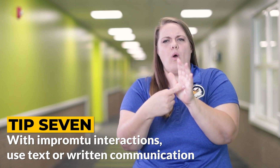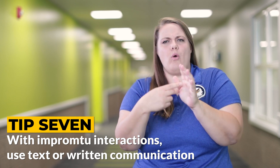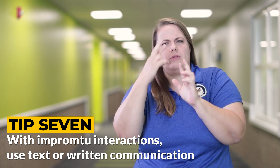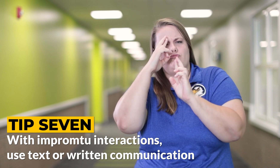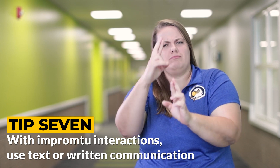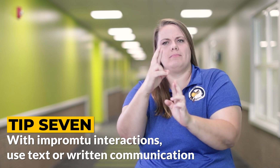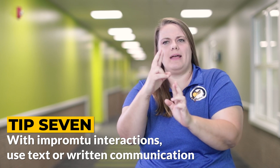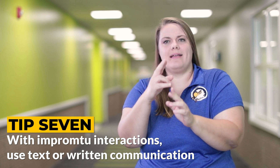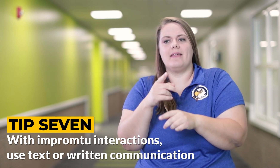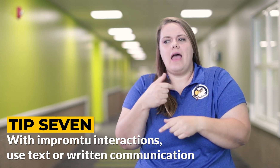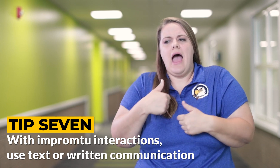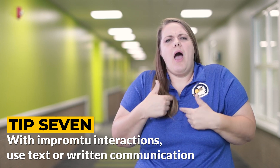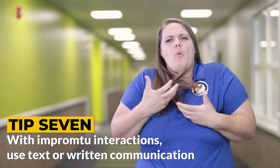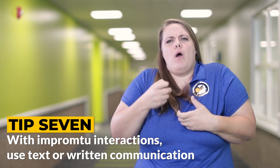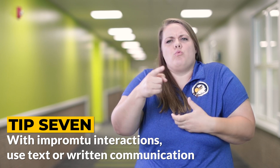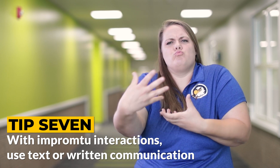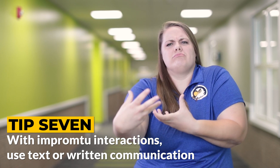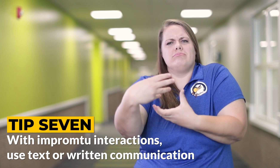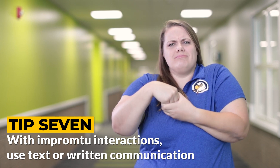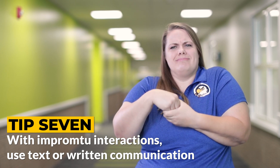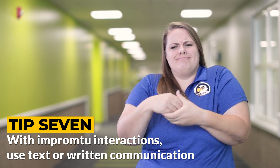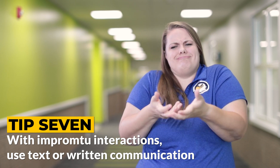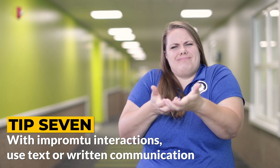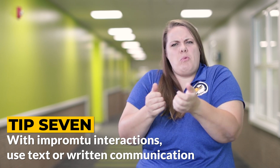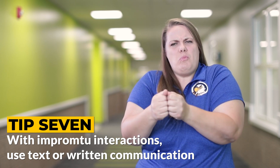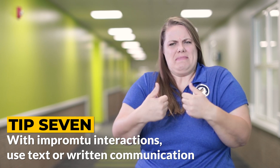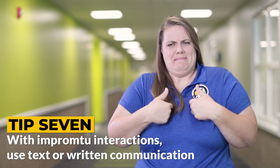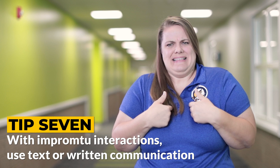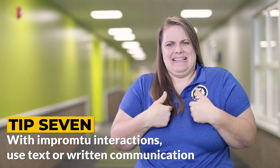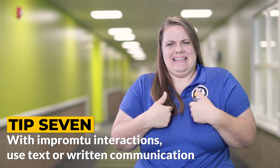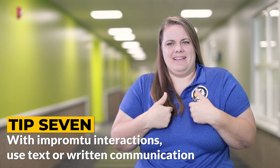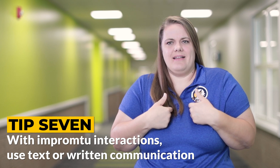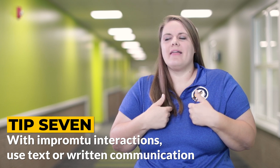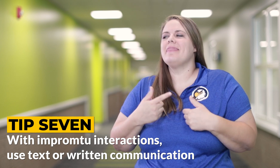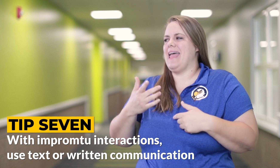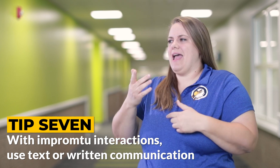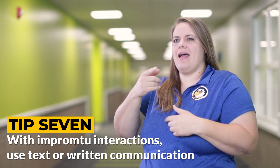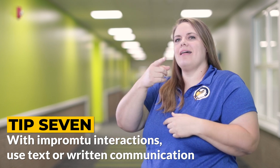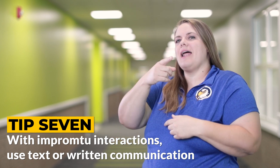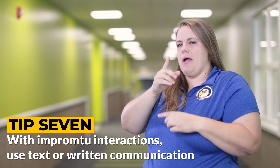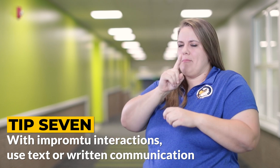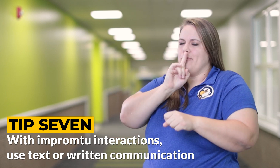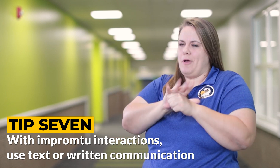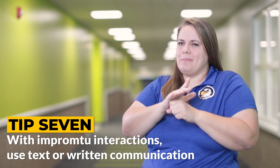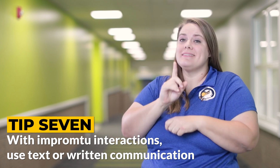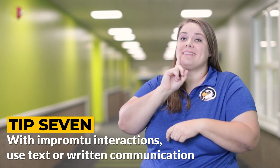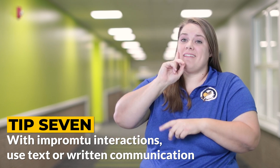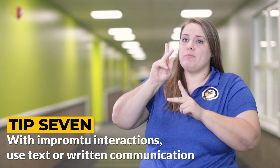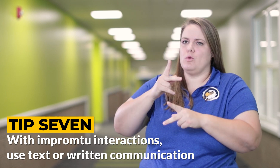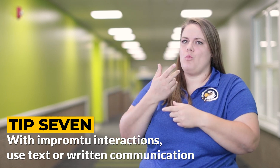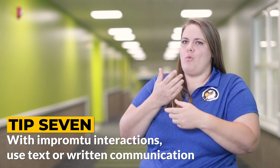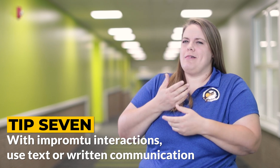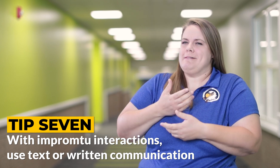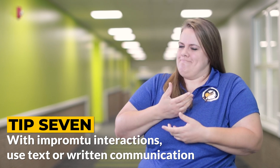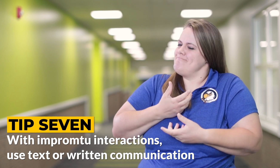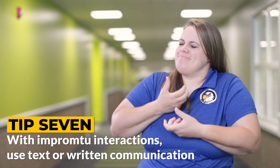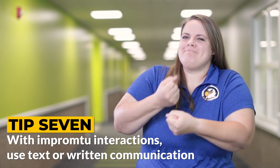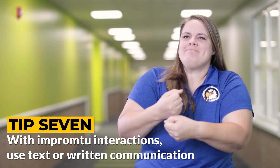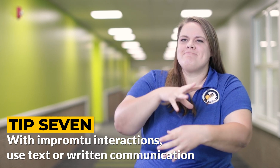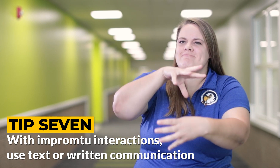and showing respect for them in demonstrating that you want to have a conversation with them. I promise you that the deaf will trust you